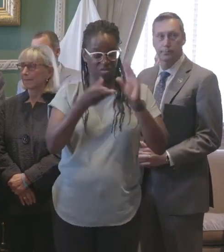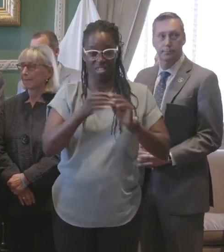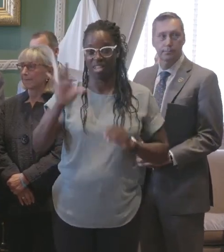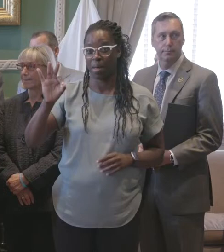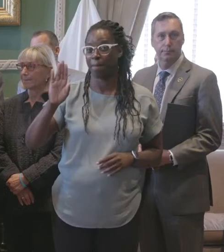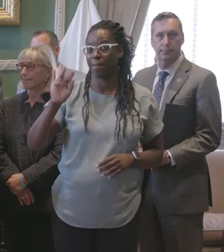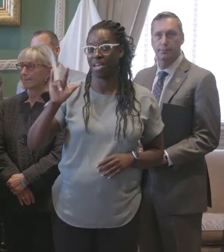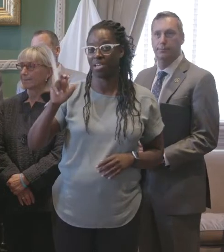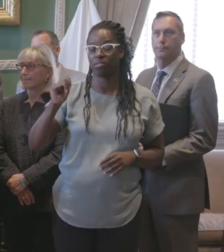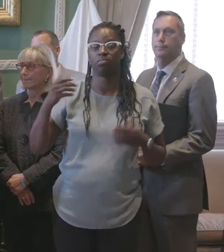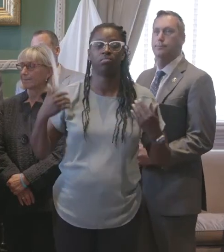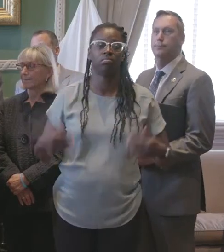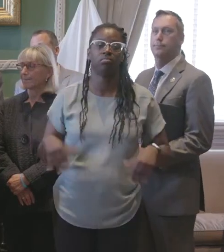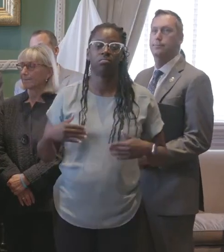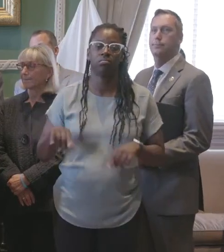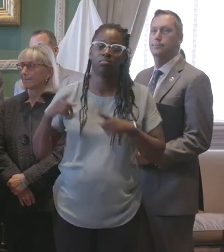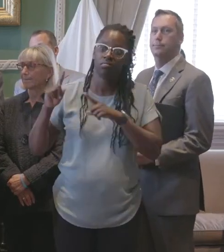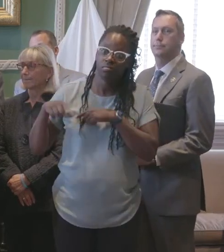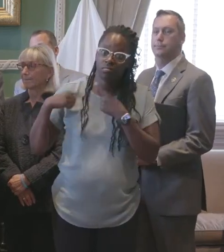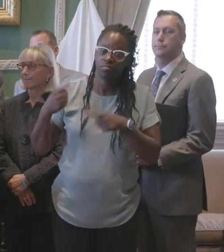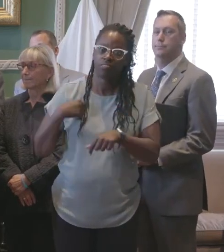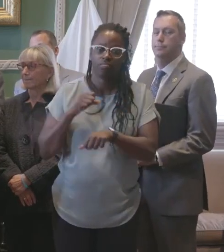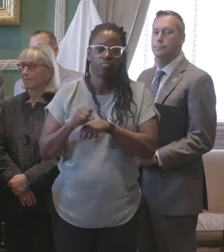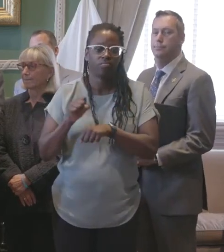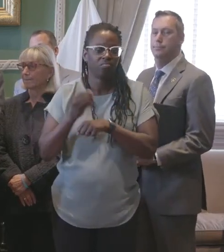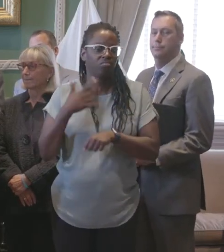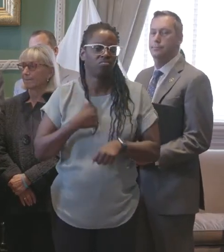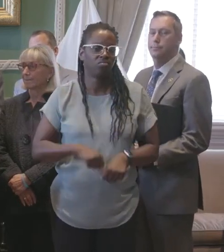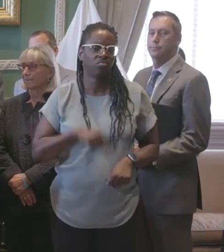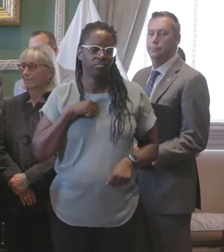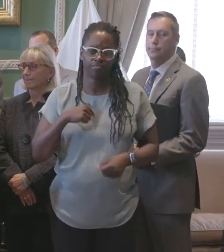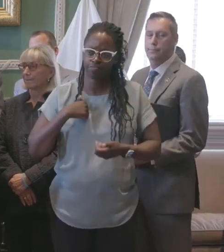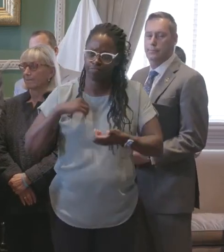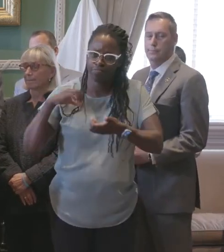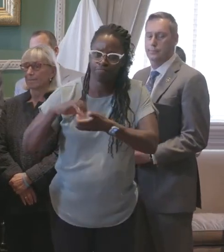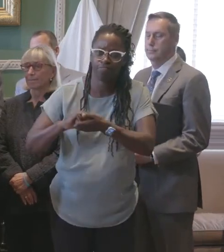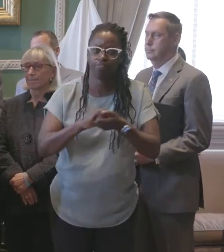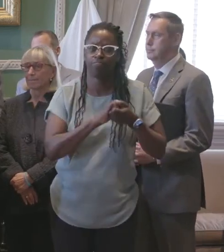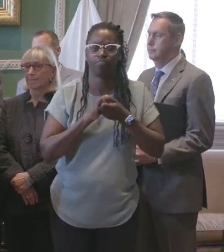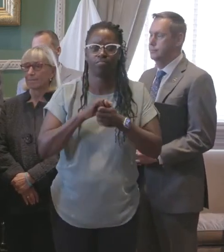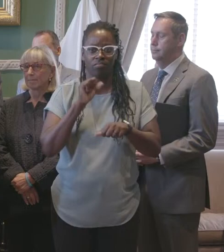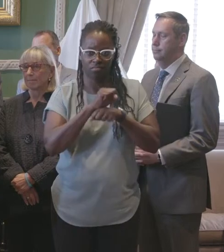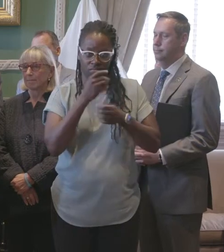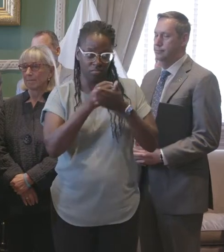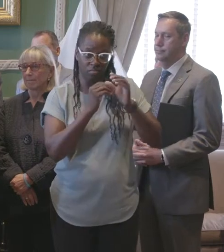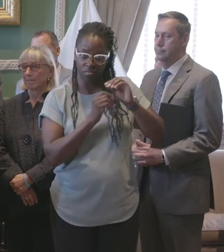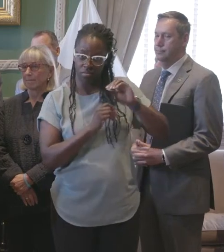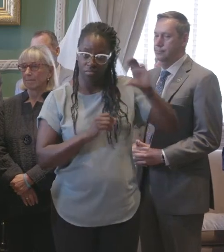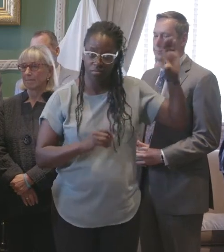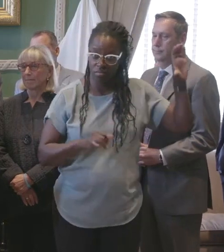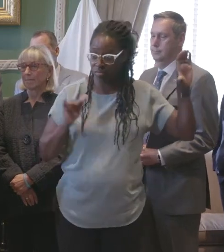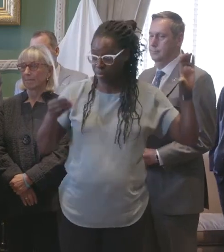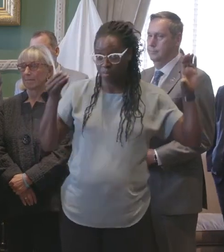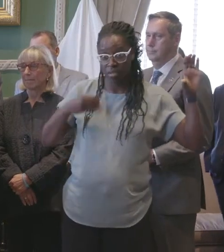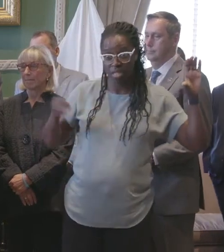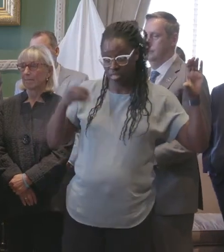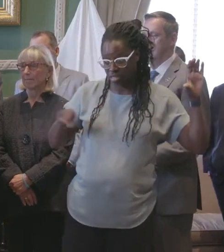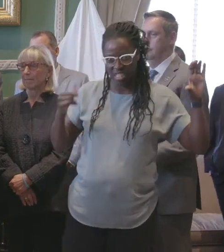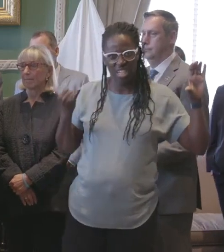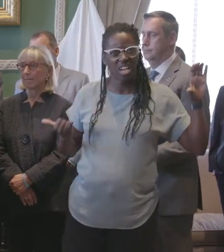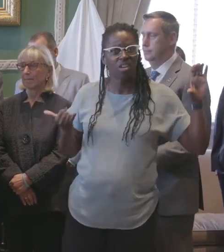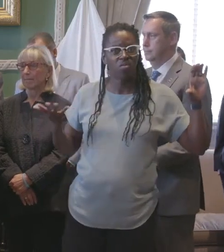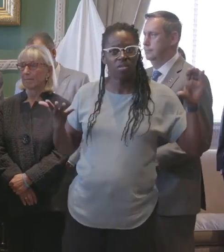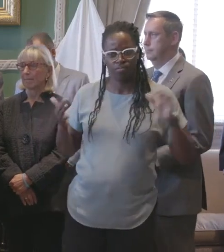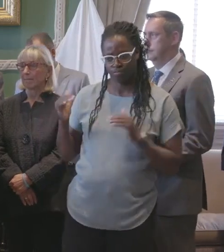we have been able to work together collaboratively to produce a document and a budget that not just we in the legislature,